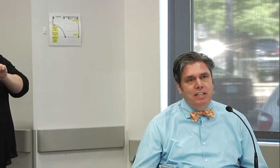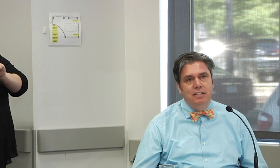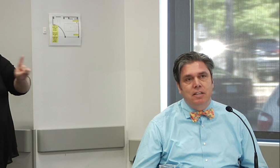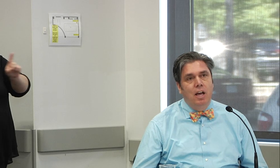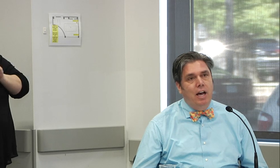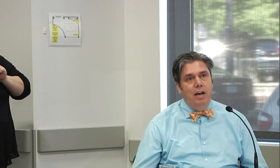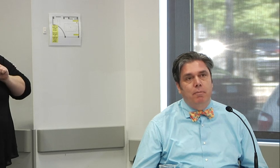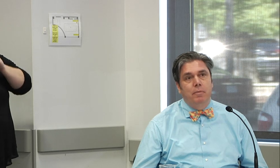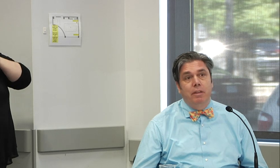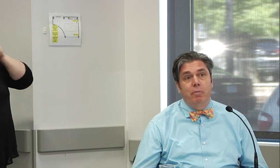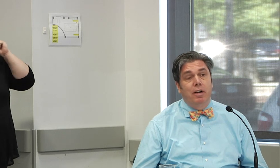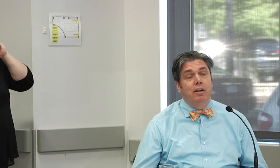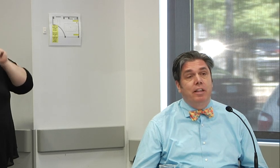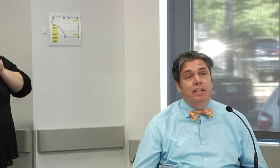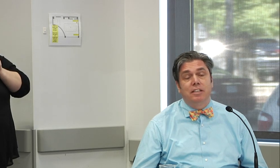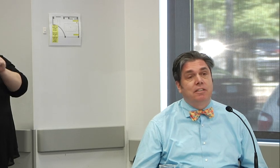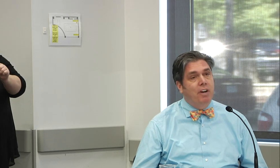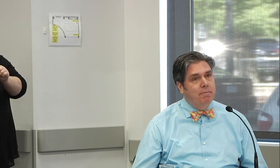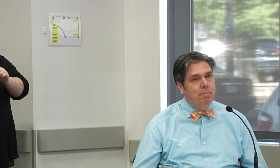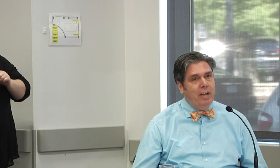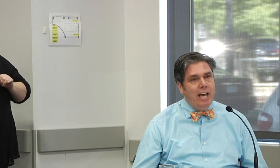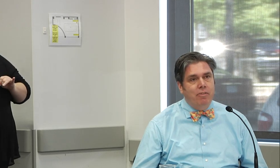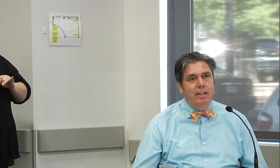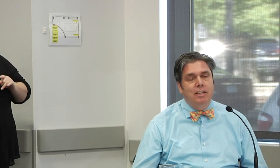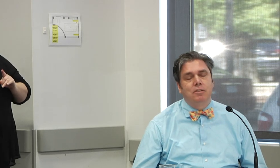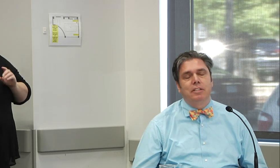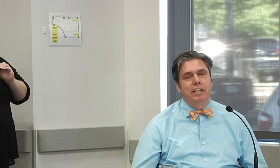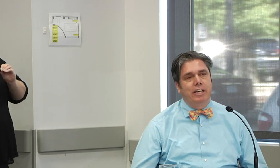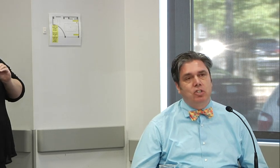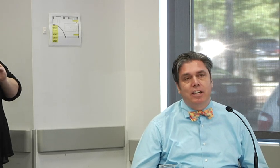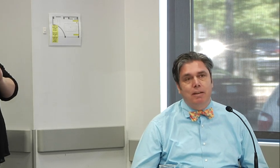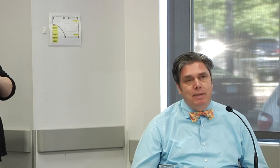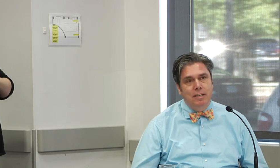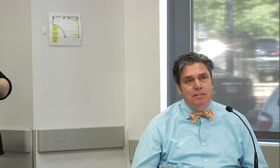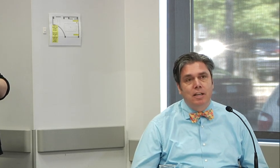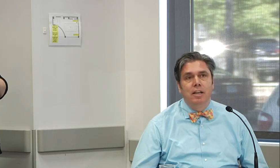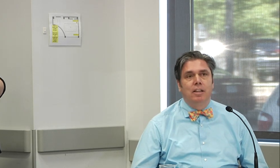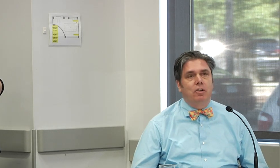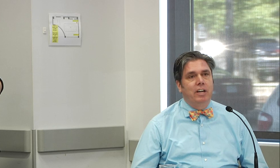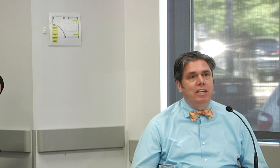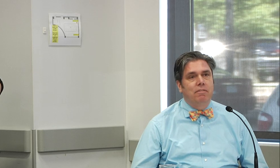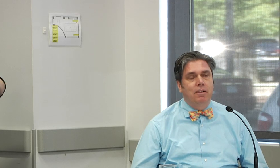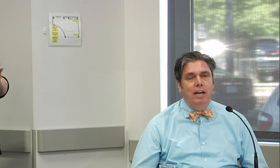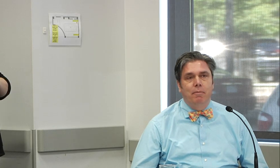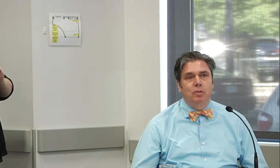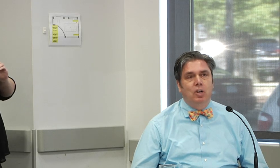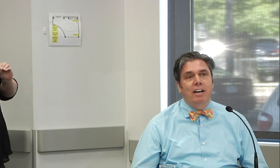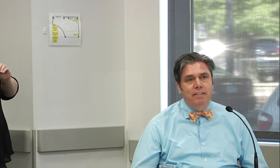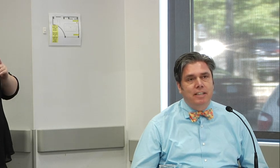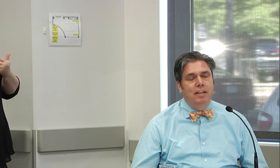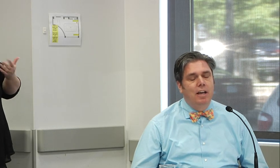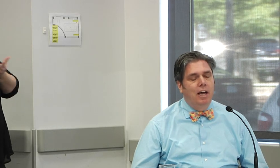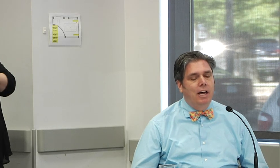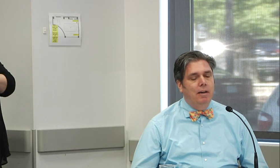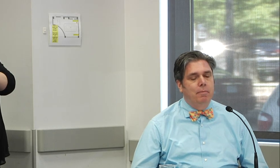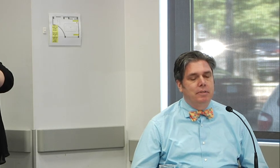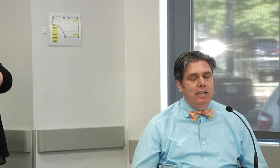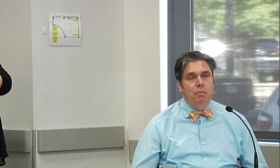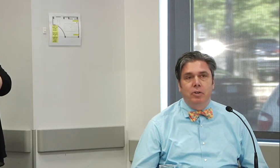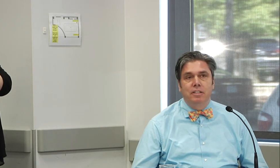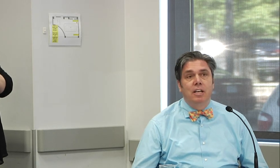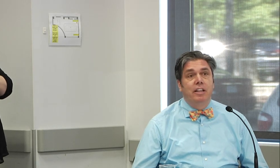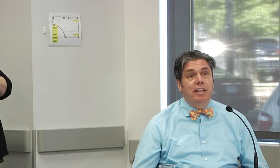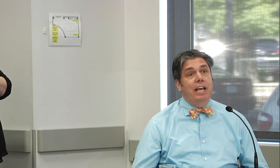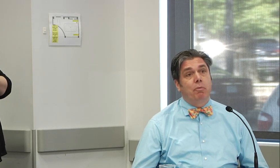activities where it doesn't involve people gathering, using the electronic means, the creative drive-in